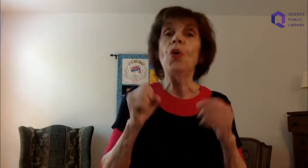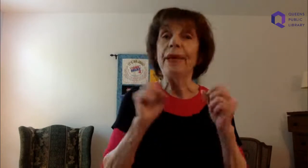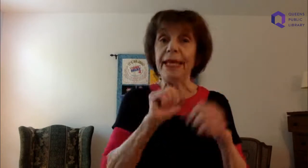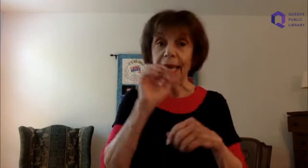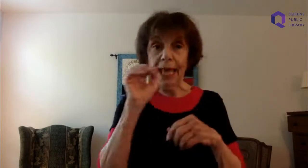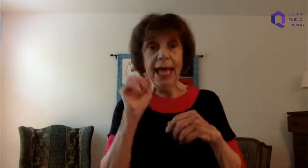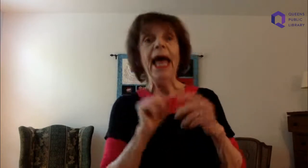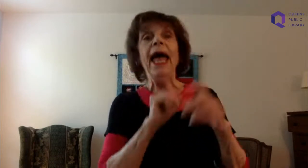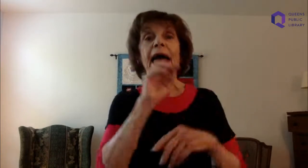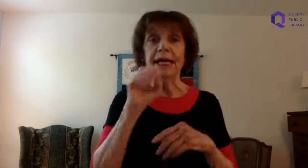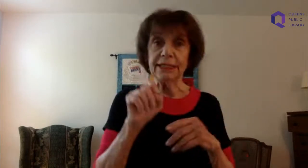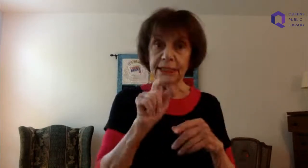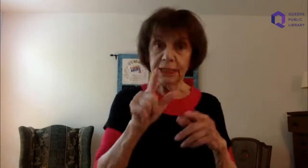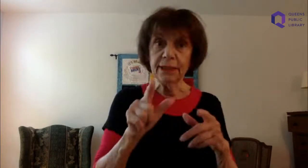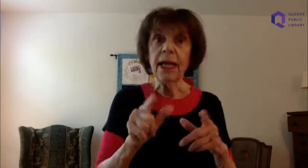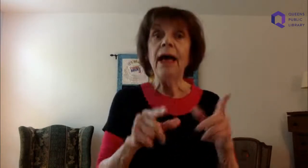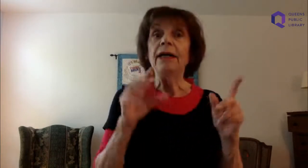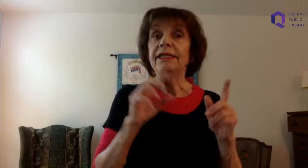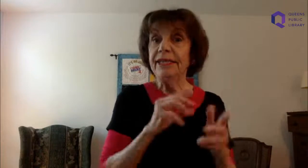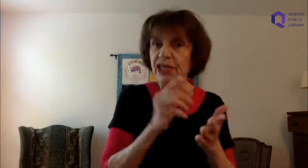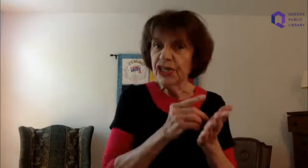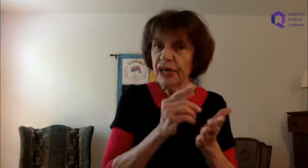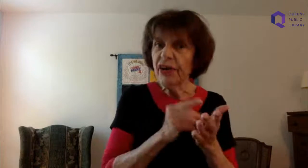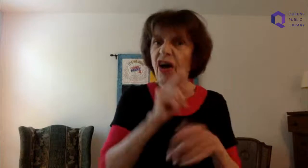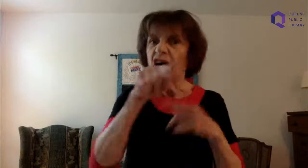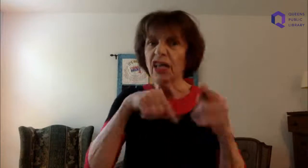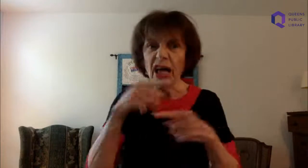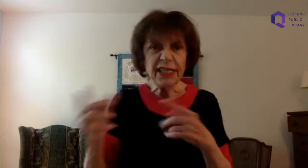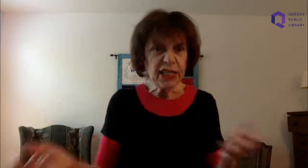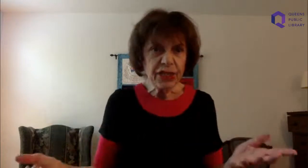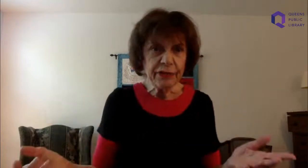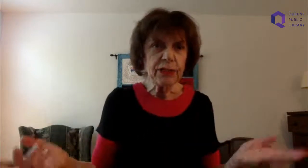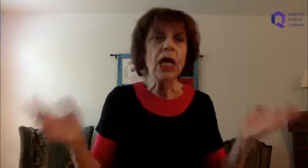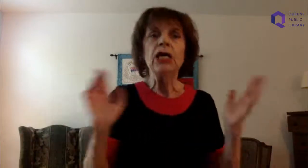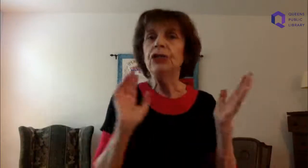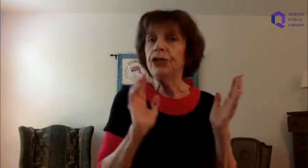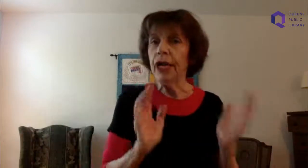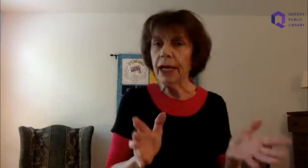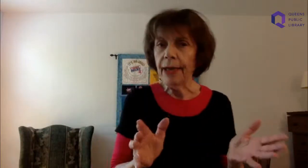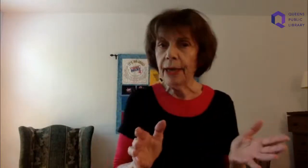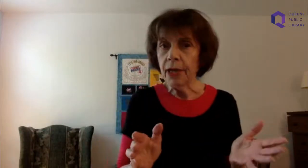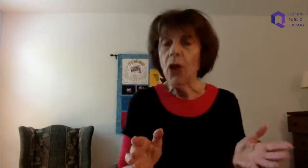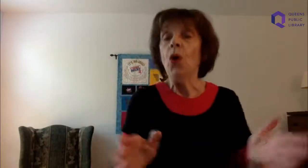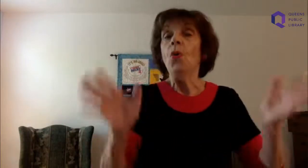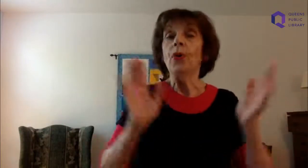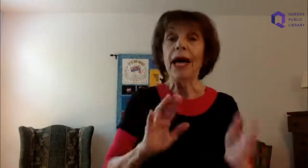many ASL dictionary, online dictionary. Check them out. When I